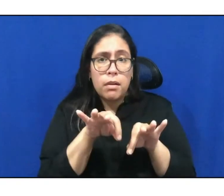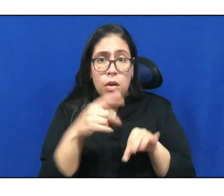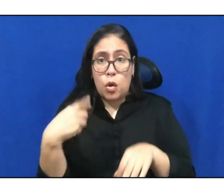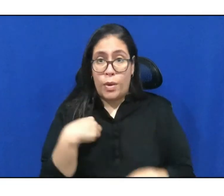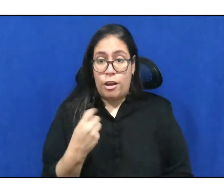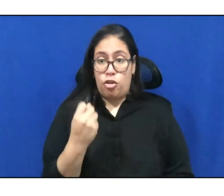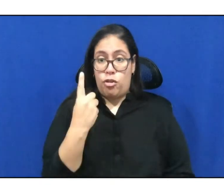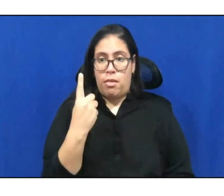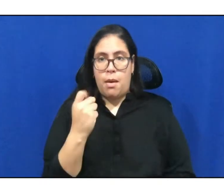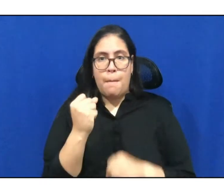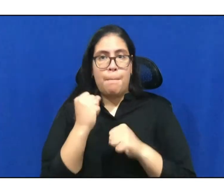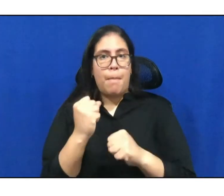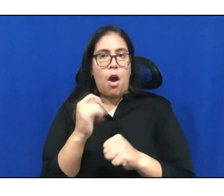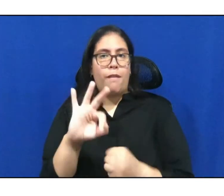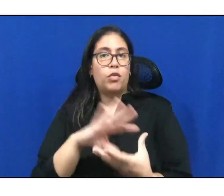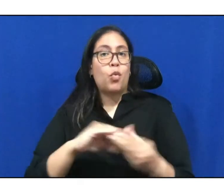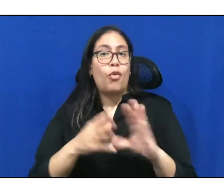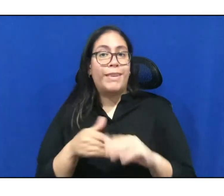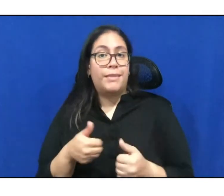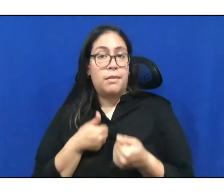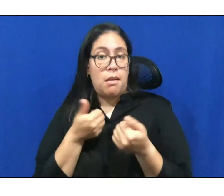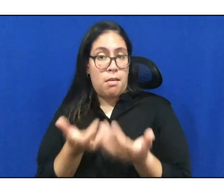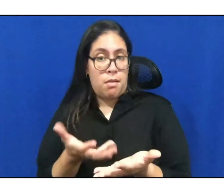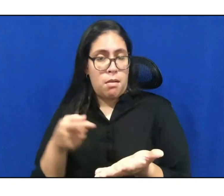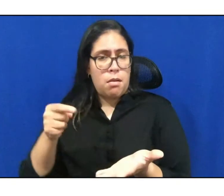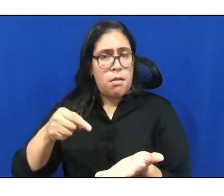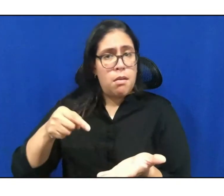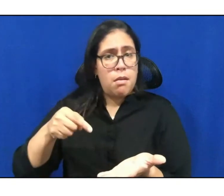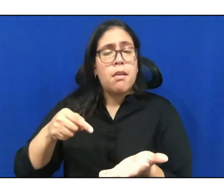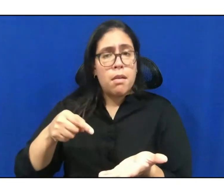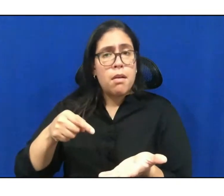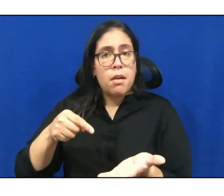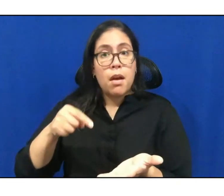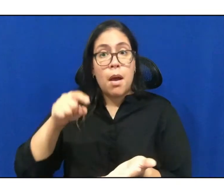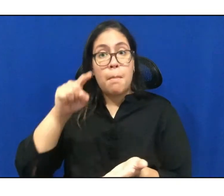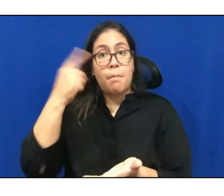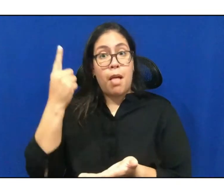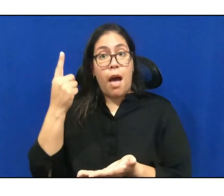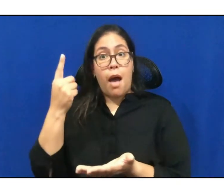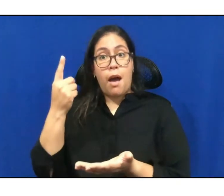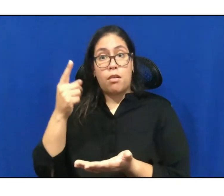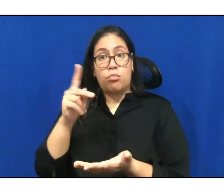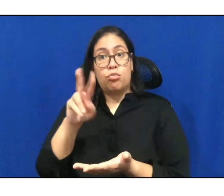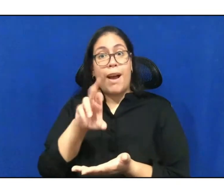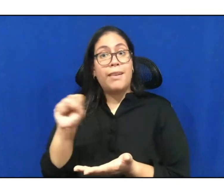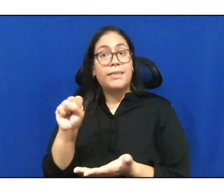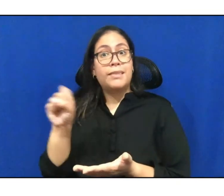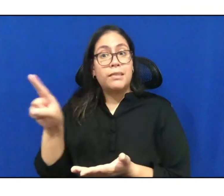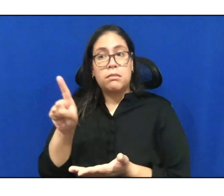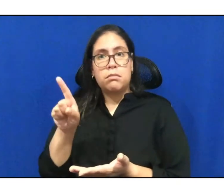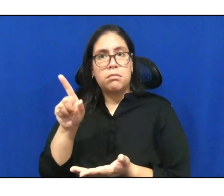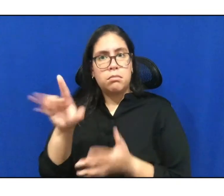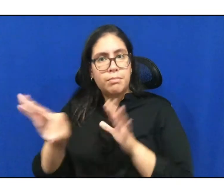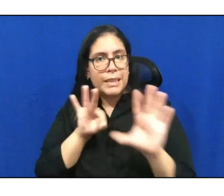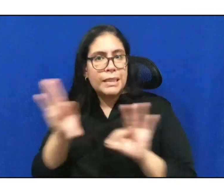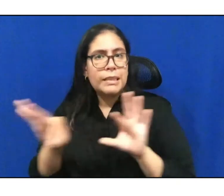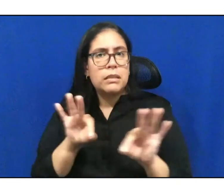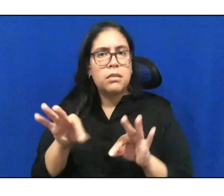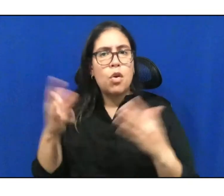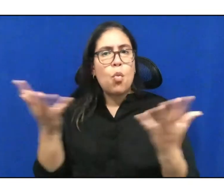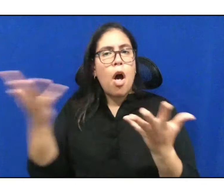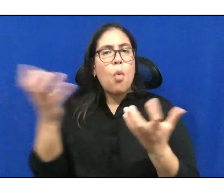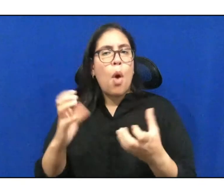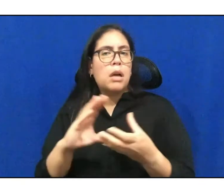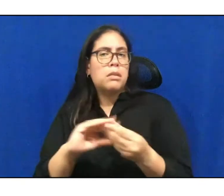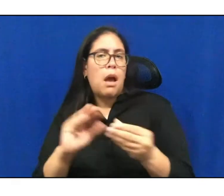of storytelling, right? That even the Black press is picking and choosing what they want to say about